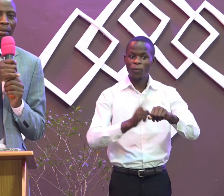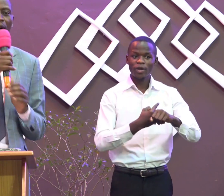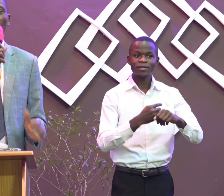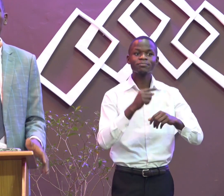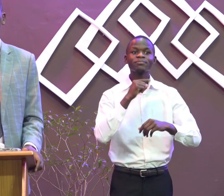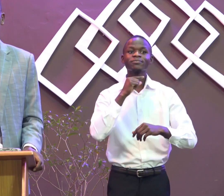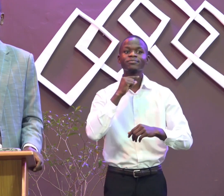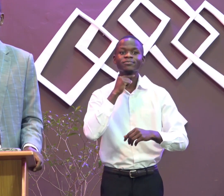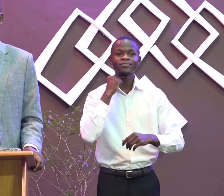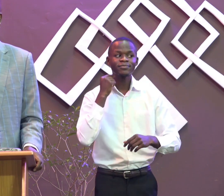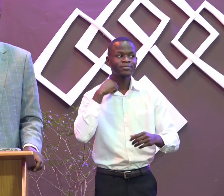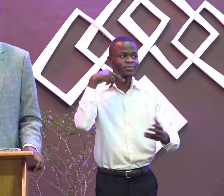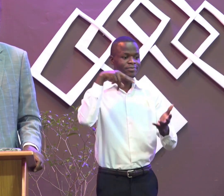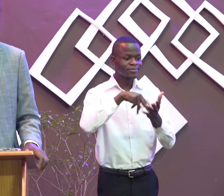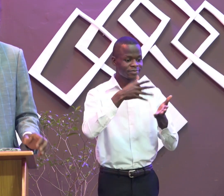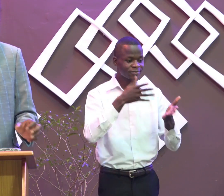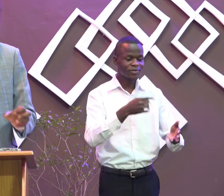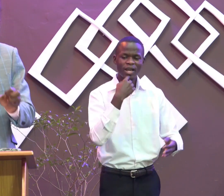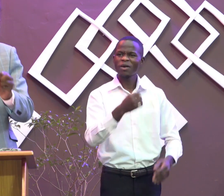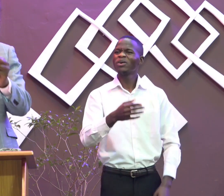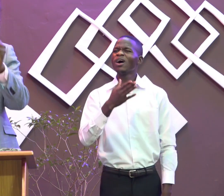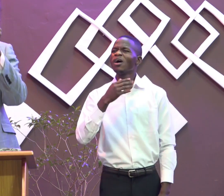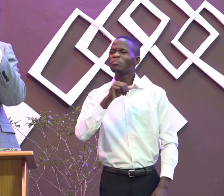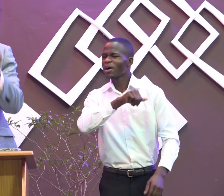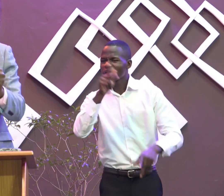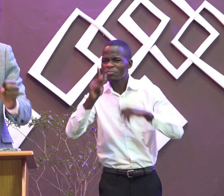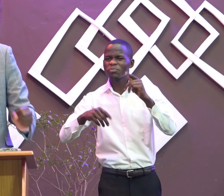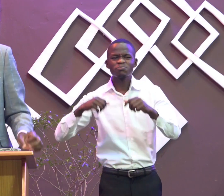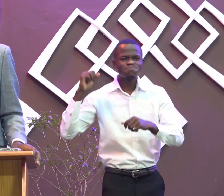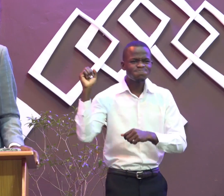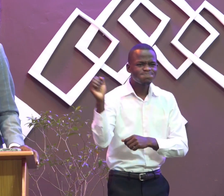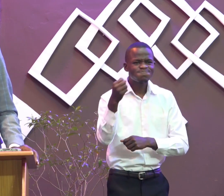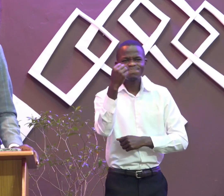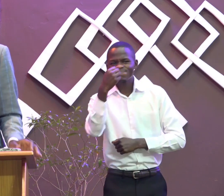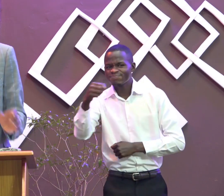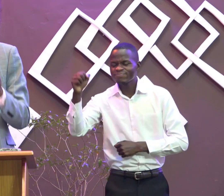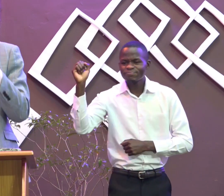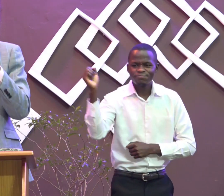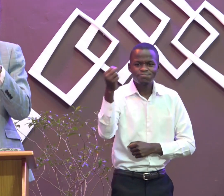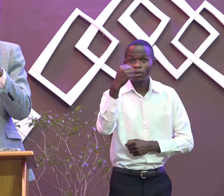agamba. Abambalo oza kuzunga buzunzi, tibeteke fuba kusoma.